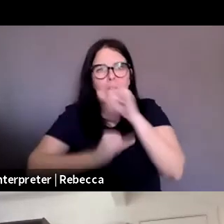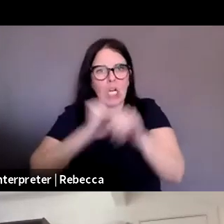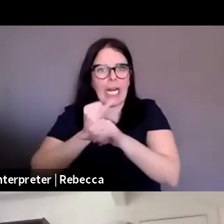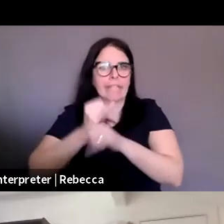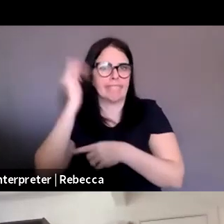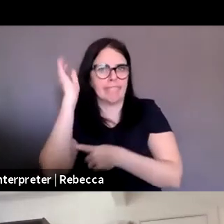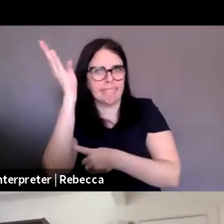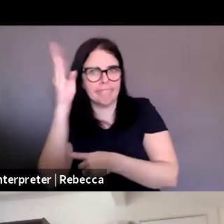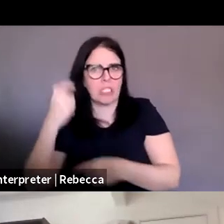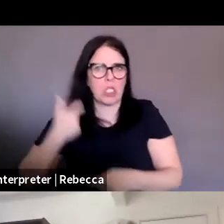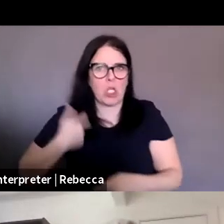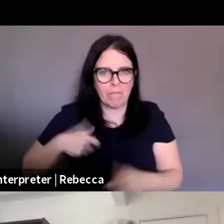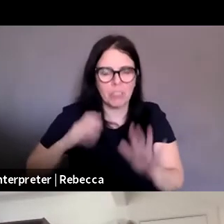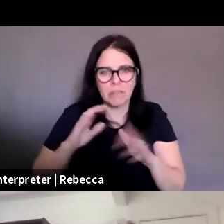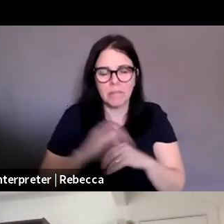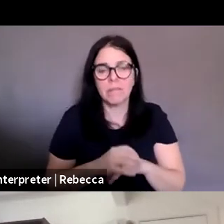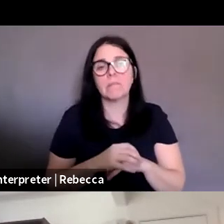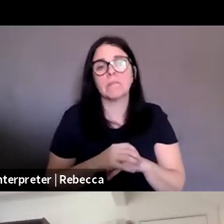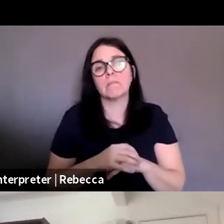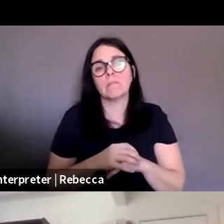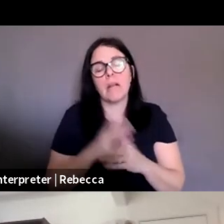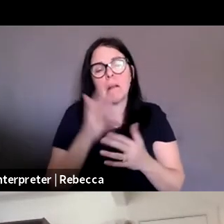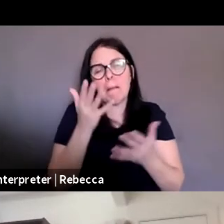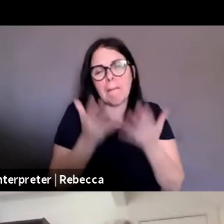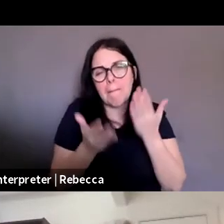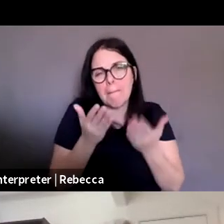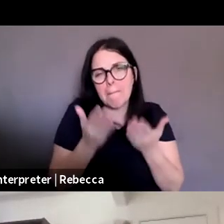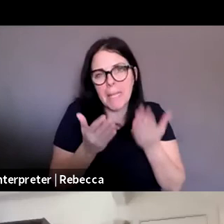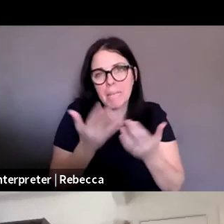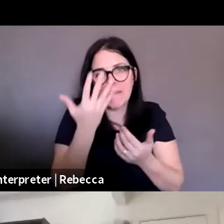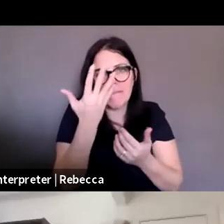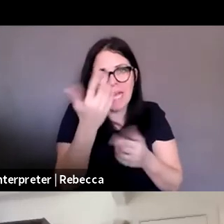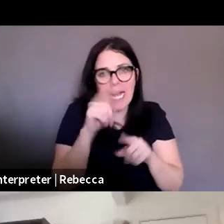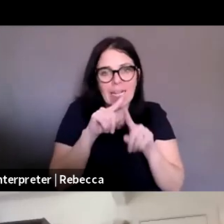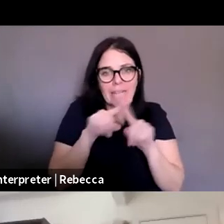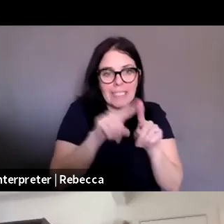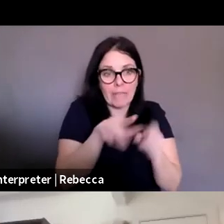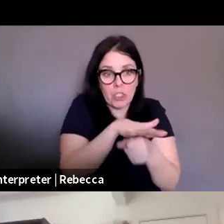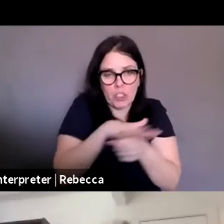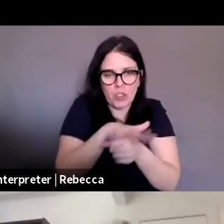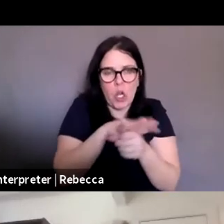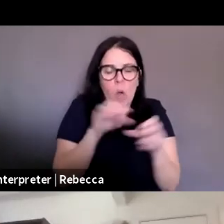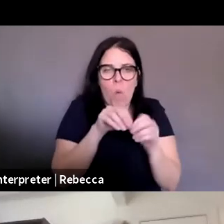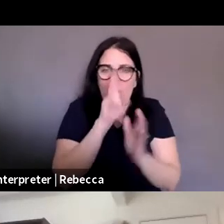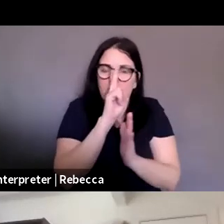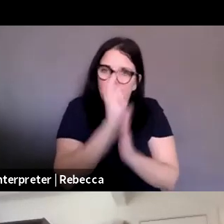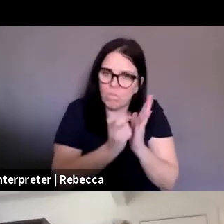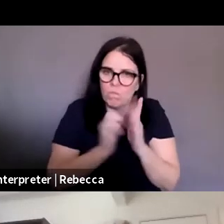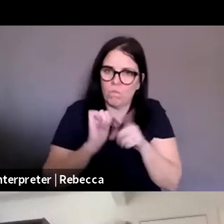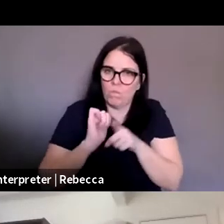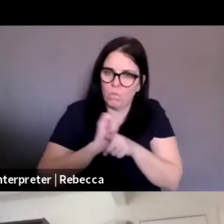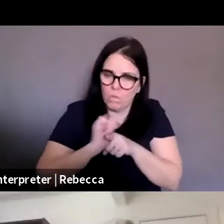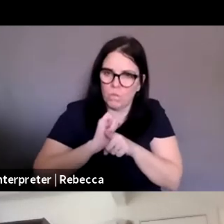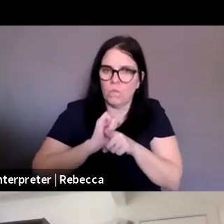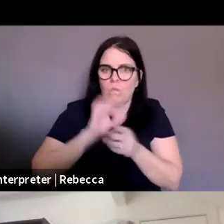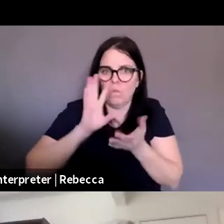there are maybe five different jurisdictions that have done more intense implementation